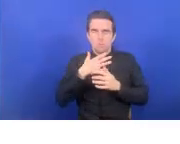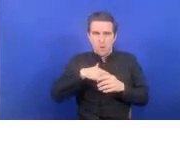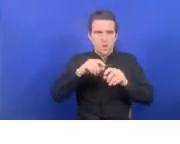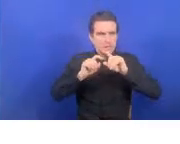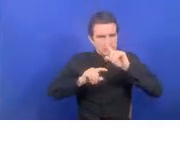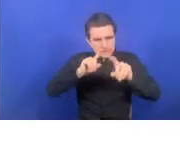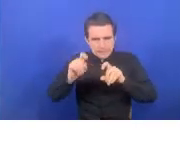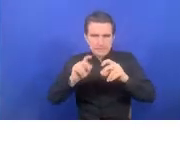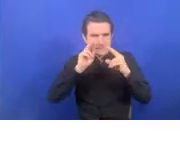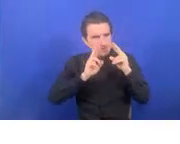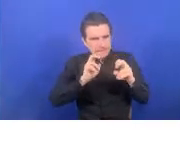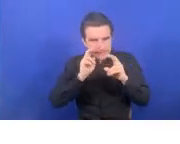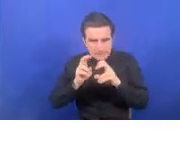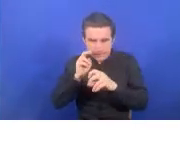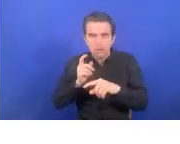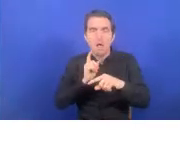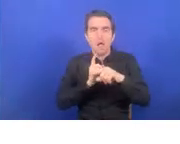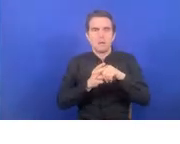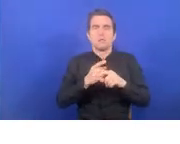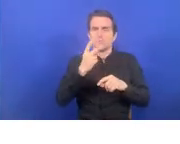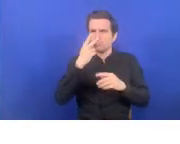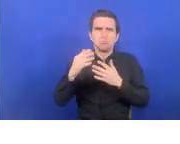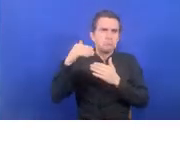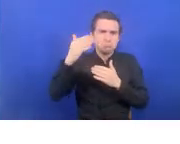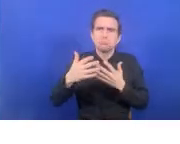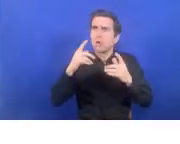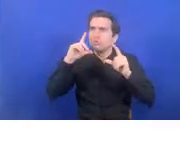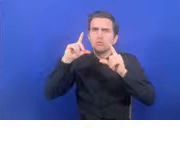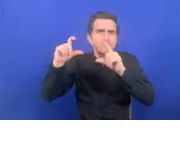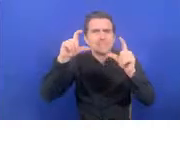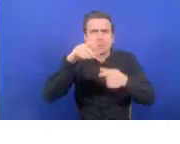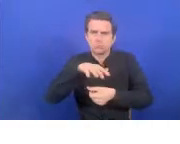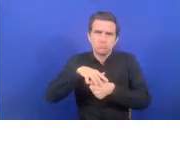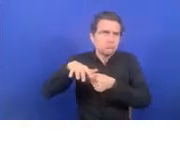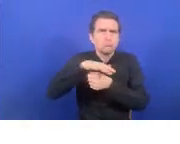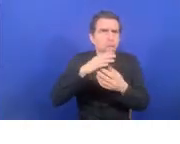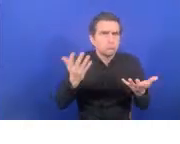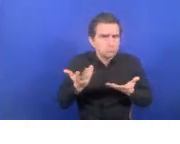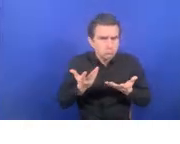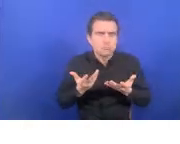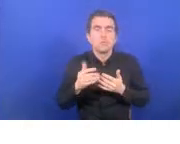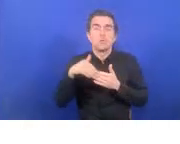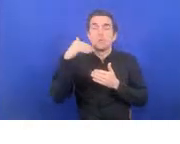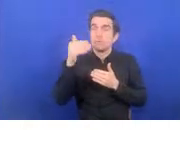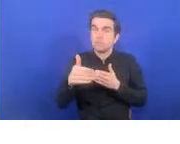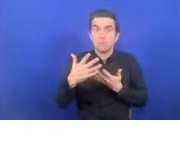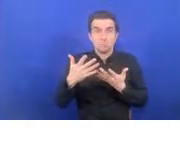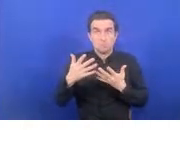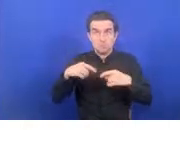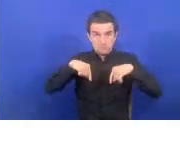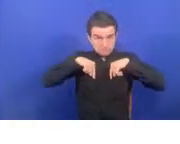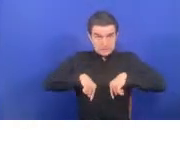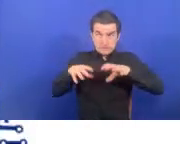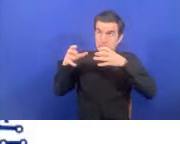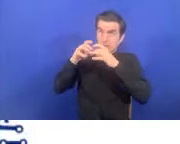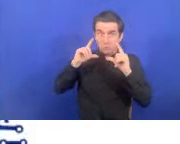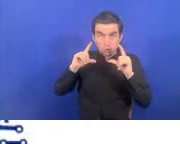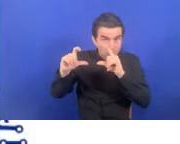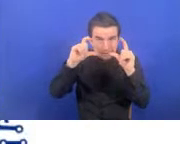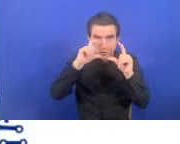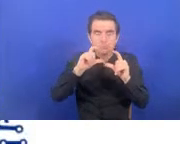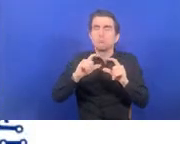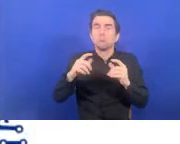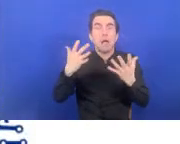any public tourism or administration or authority to really have a look at what's going on within the